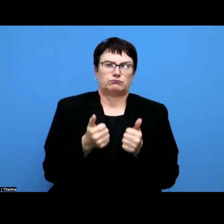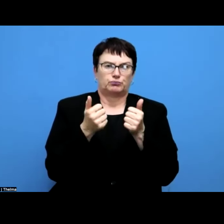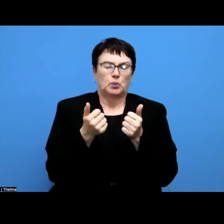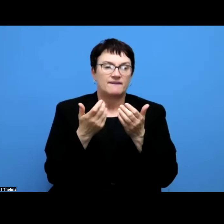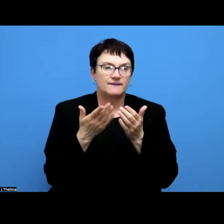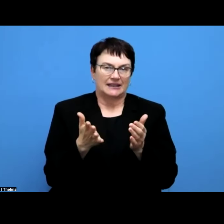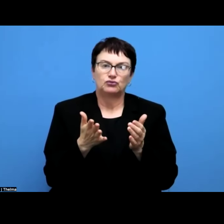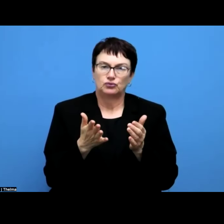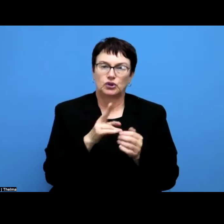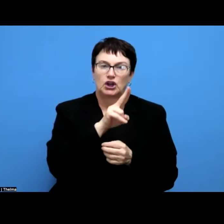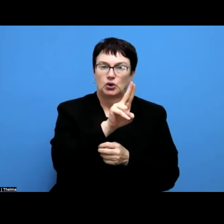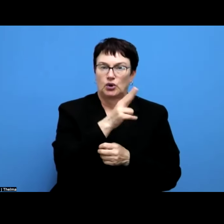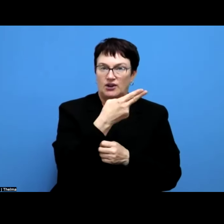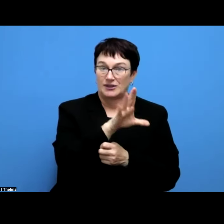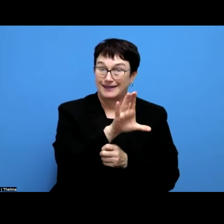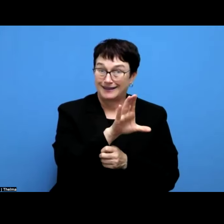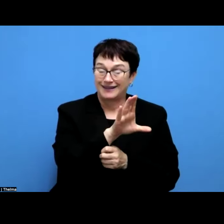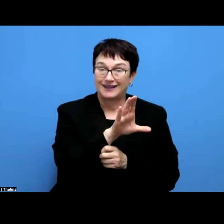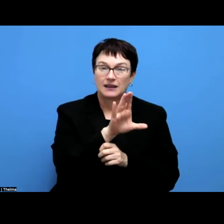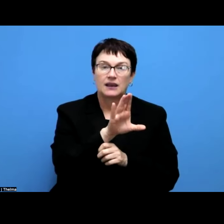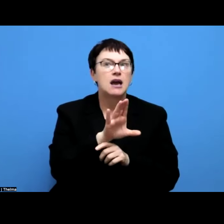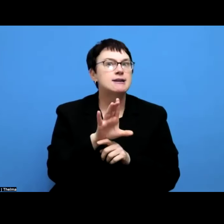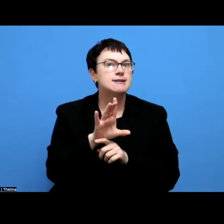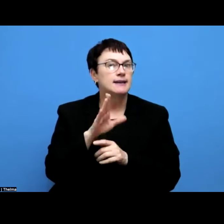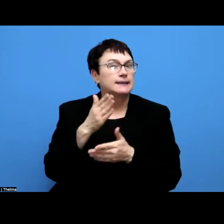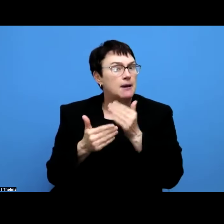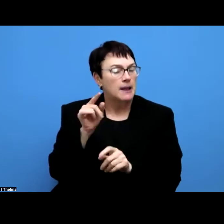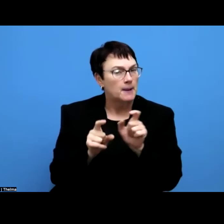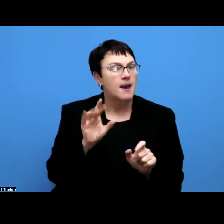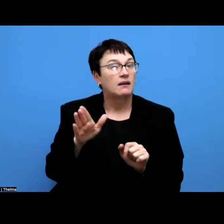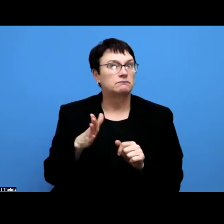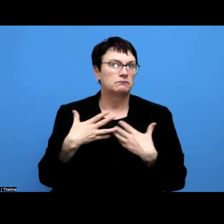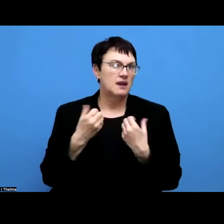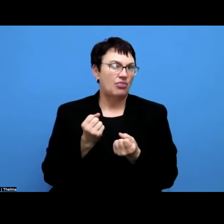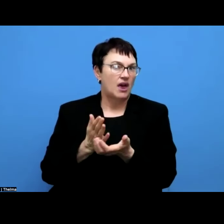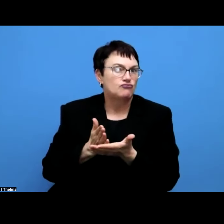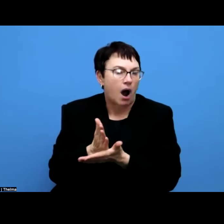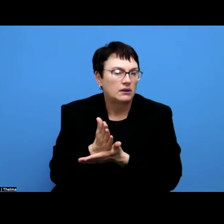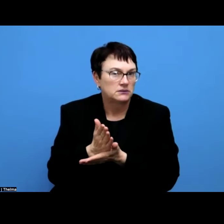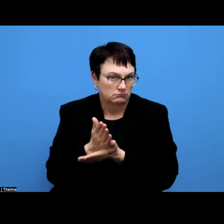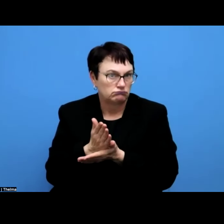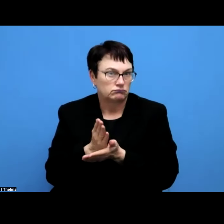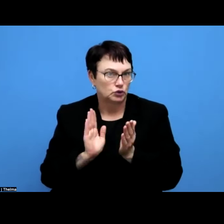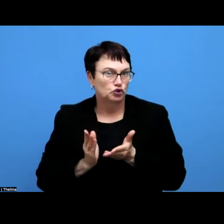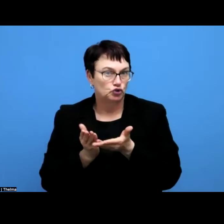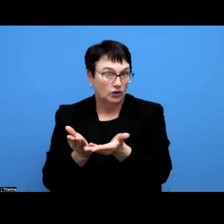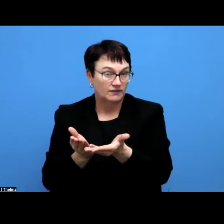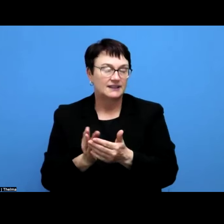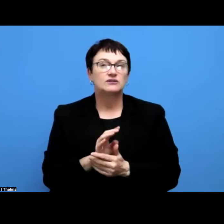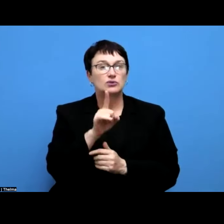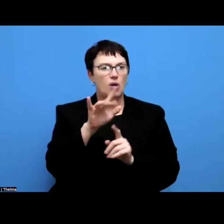besides all other rights in health for persons with disability. And so in the context of